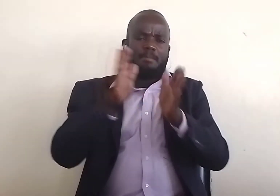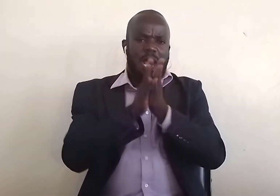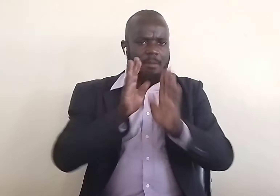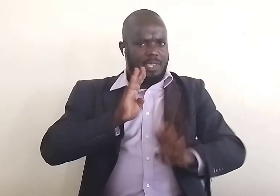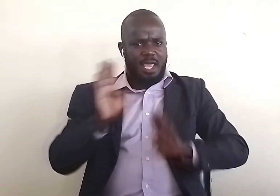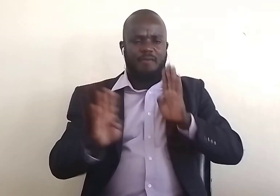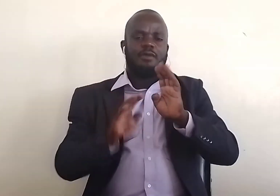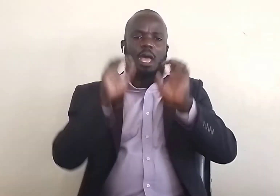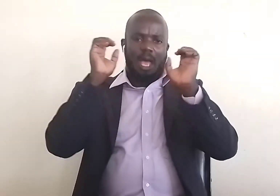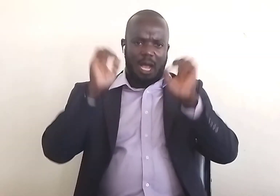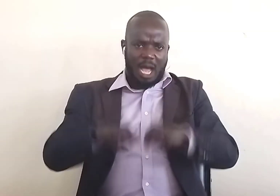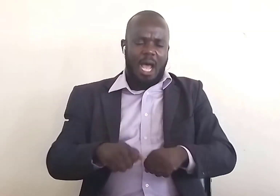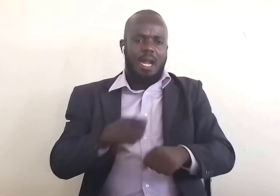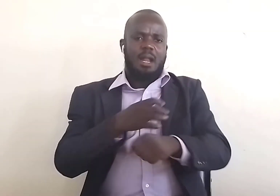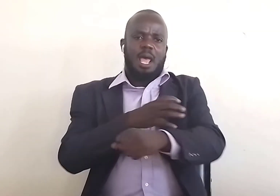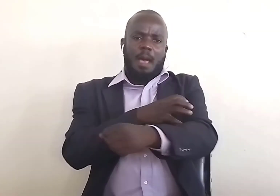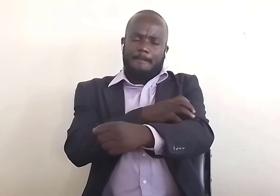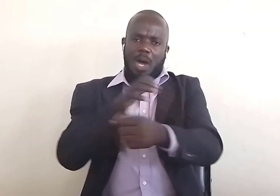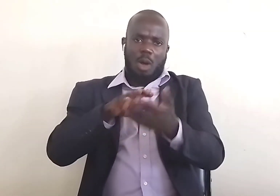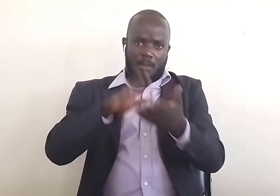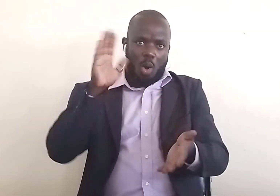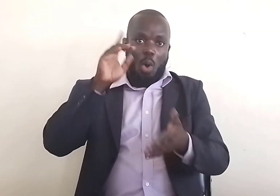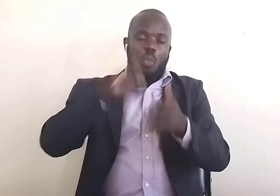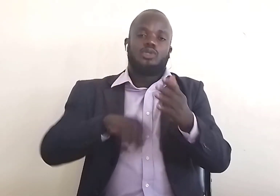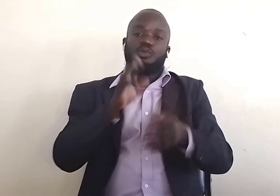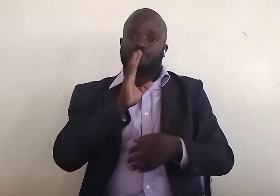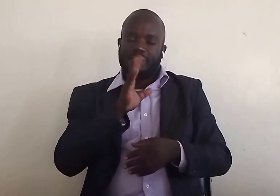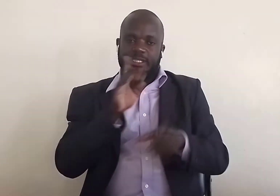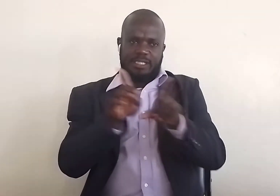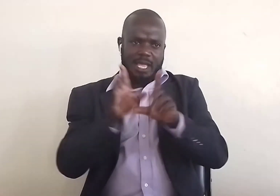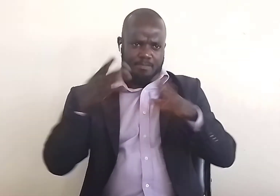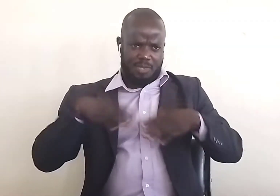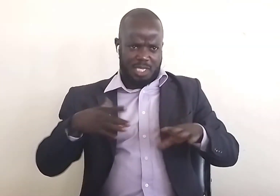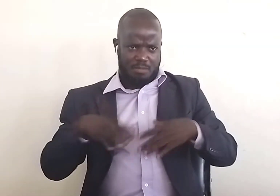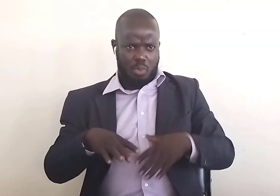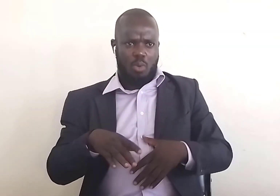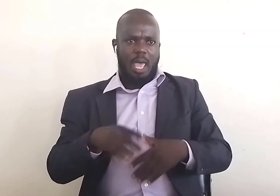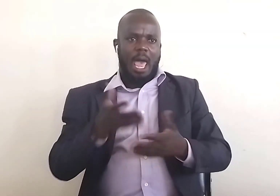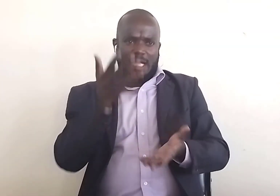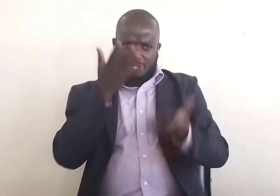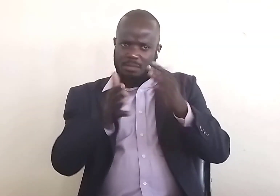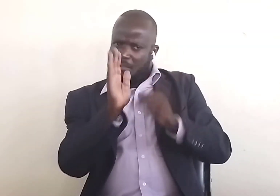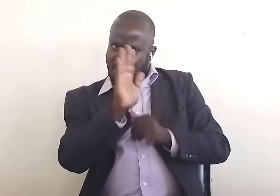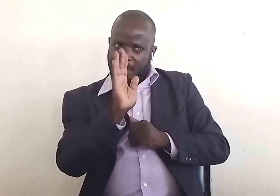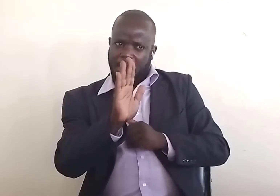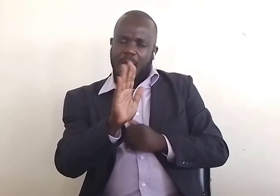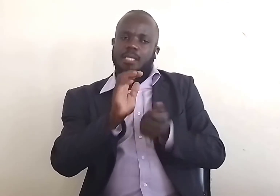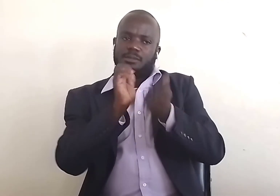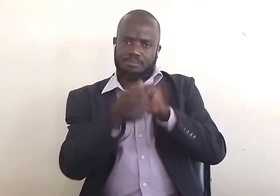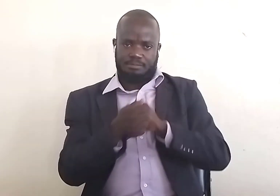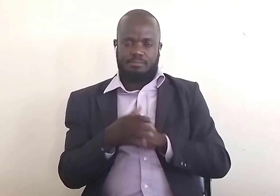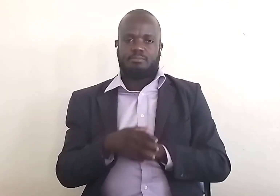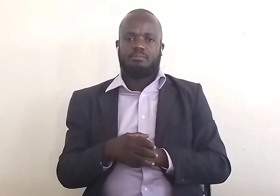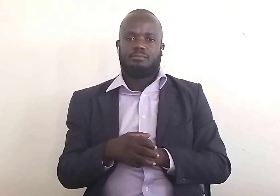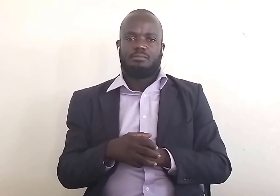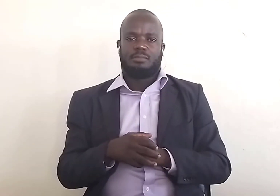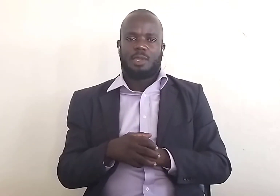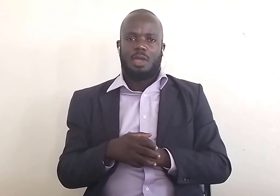can overpower the words you speak and influence people's assessment of you. What body signals would convey a